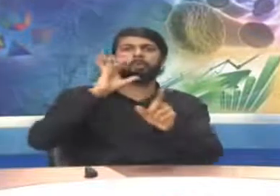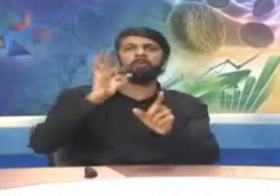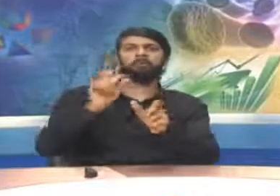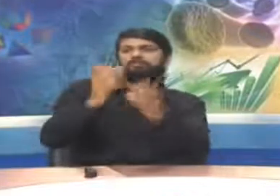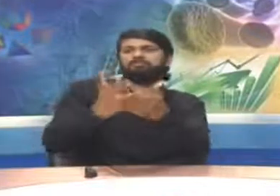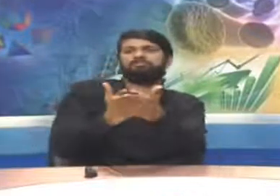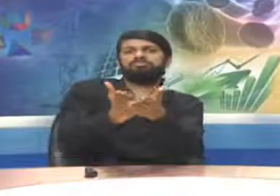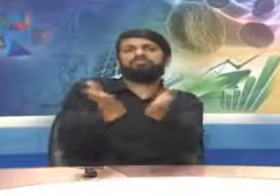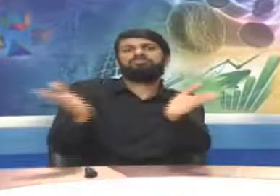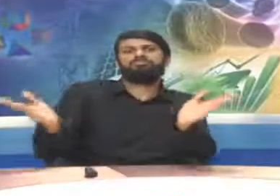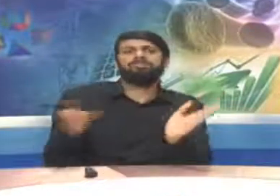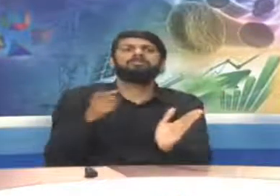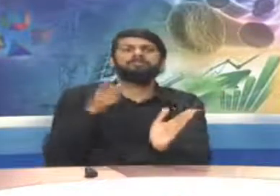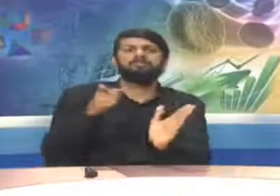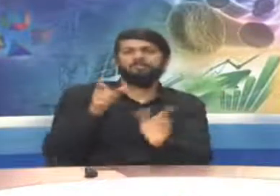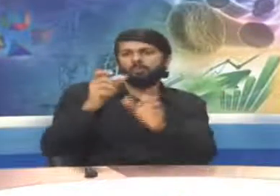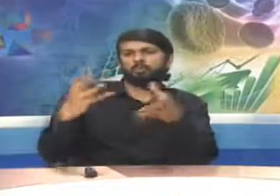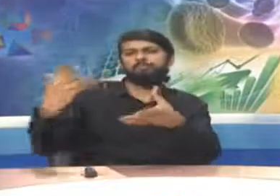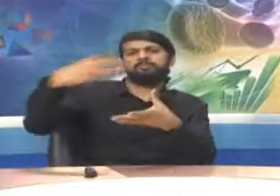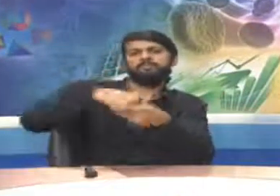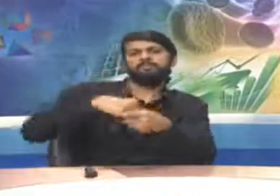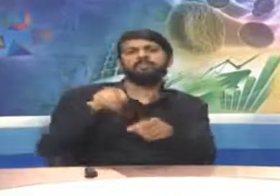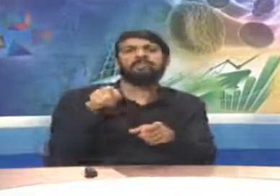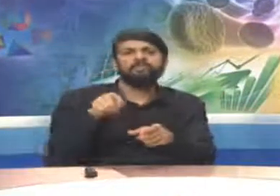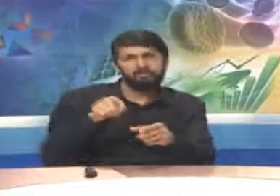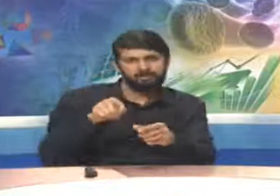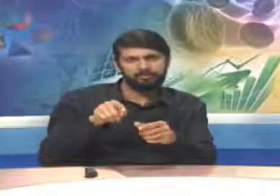and happiness and freedom.